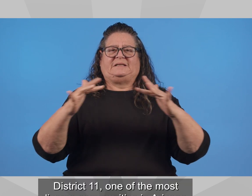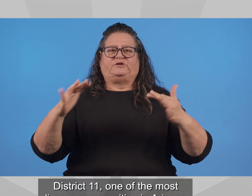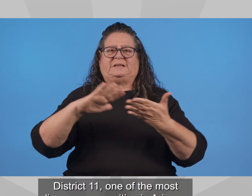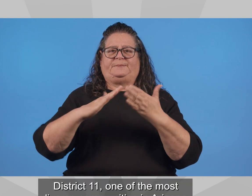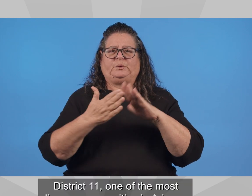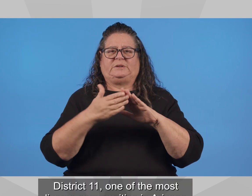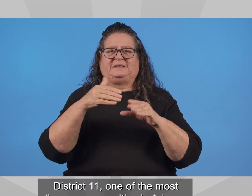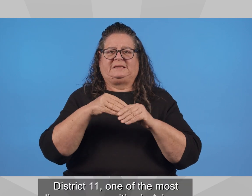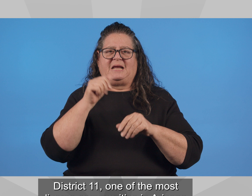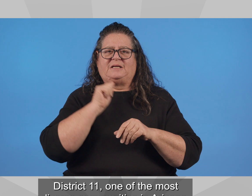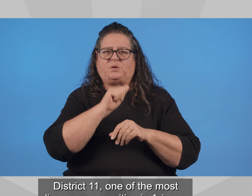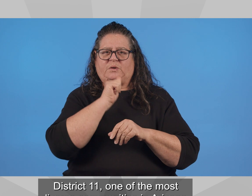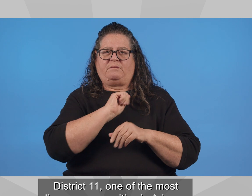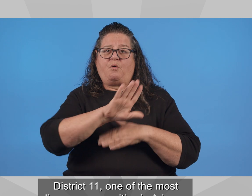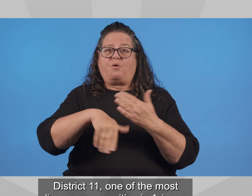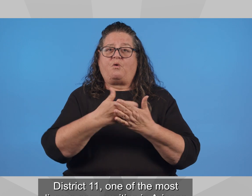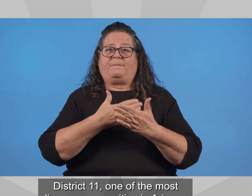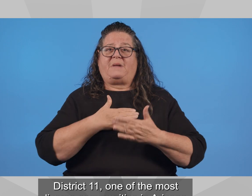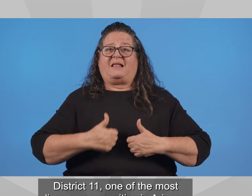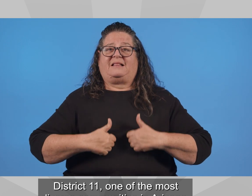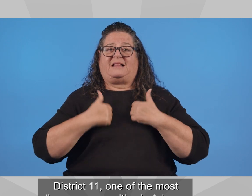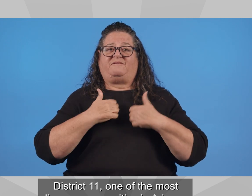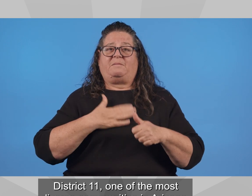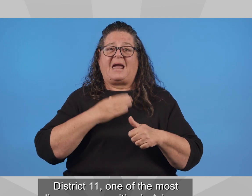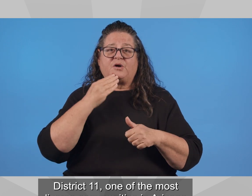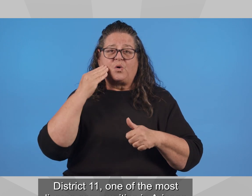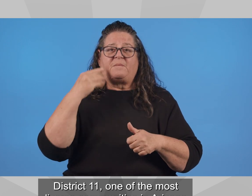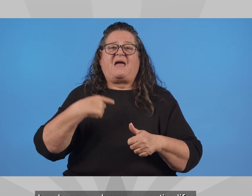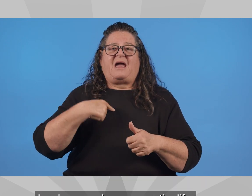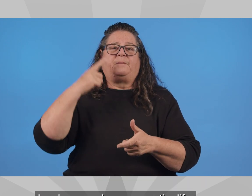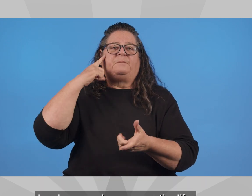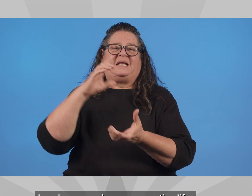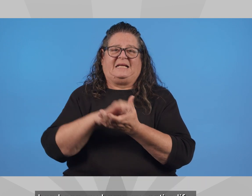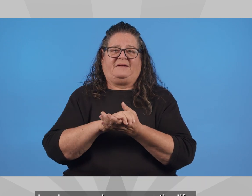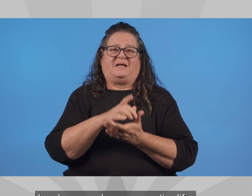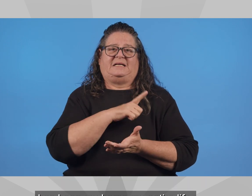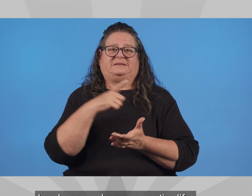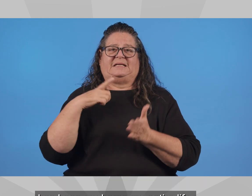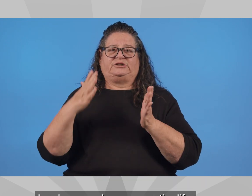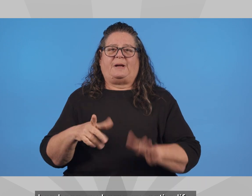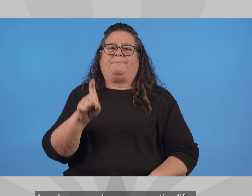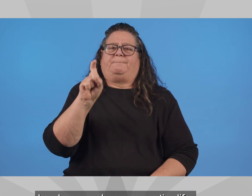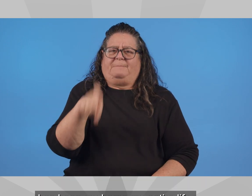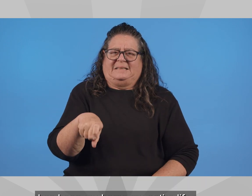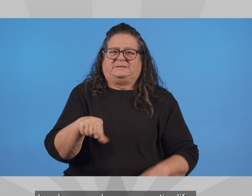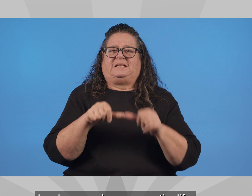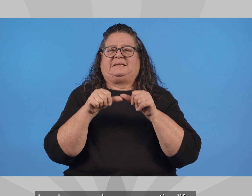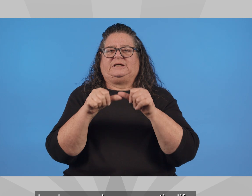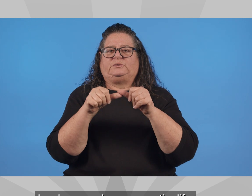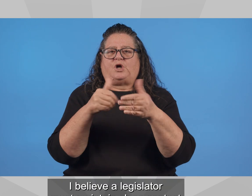District 11, one of the most diverse communities in Arizona, has been my home my entire